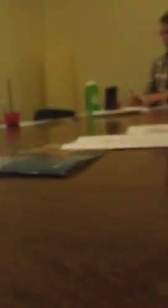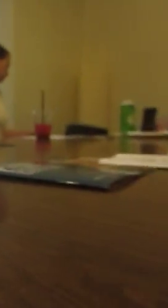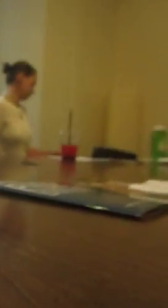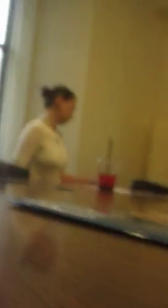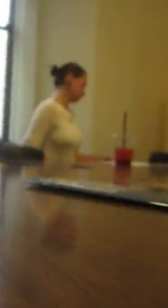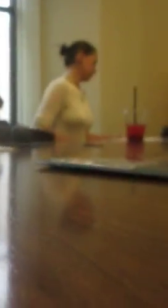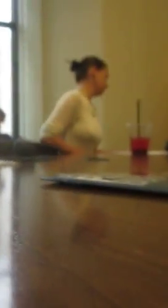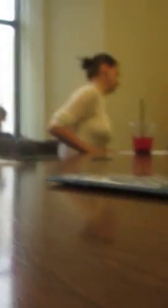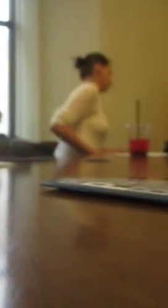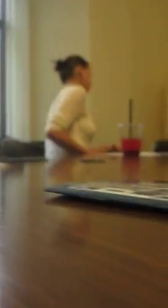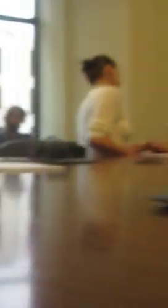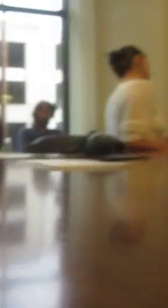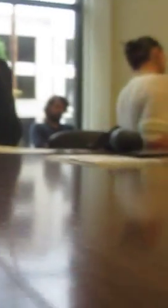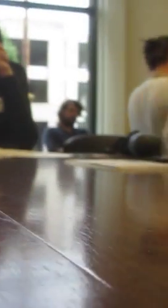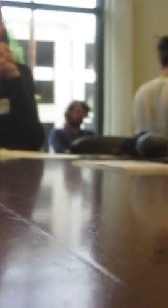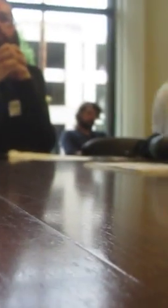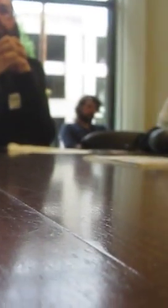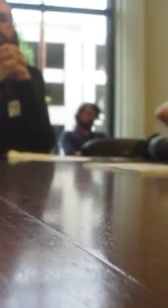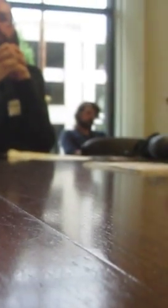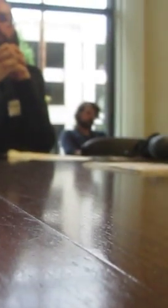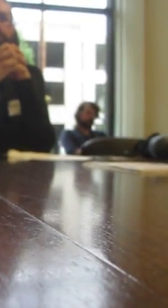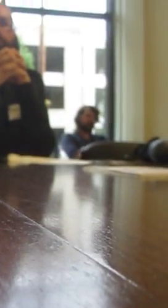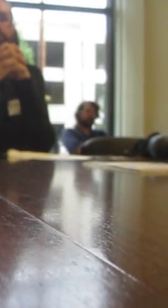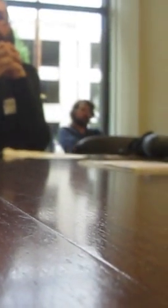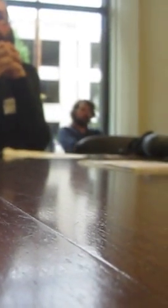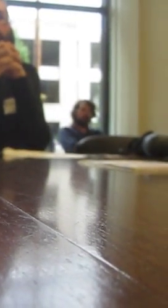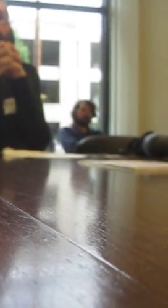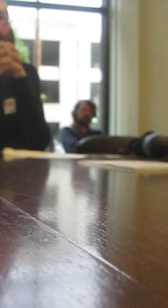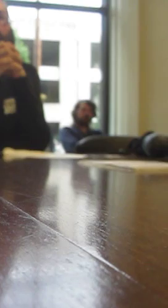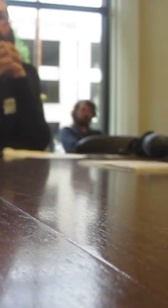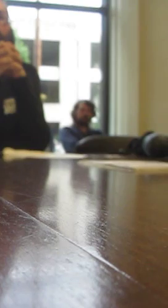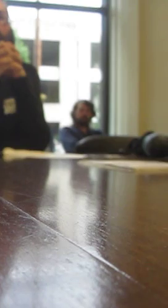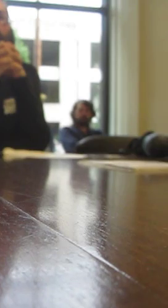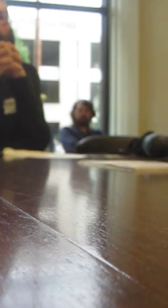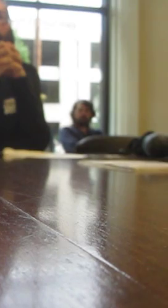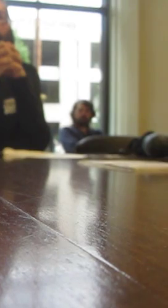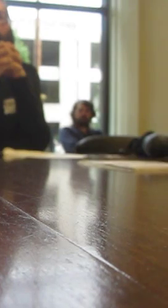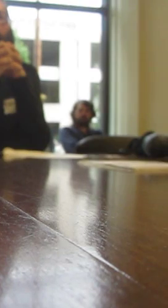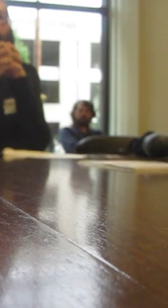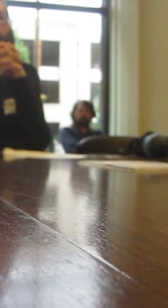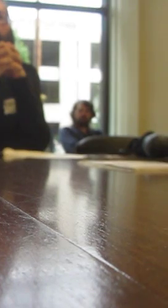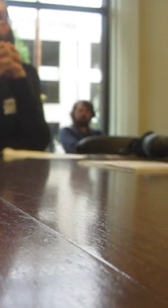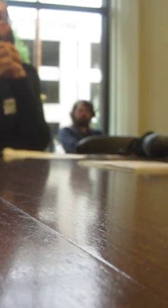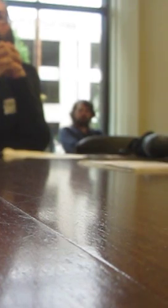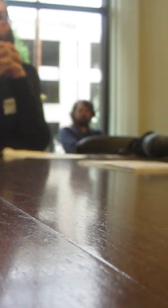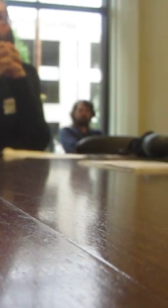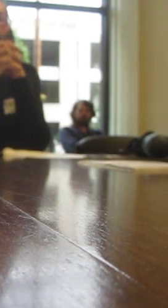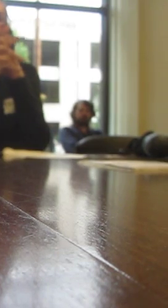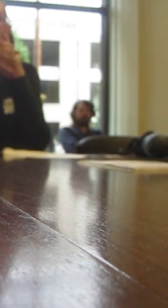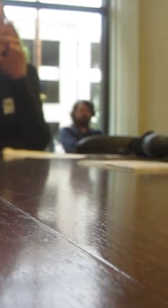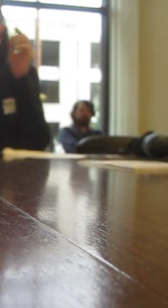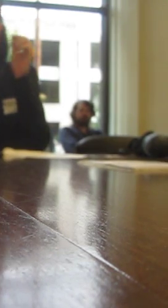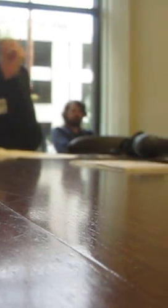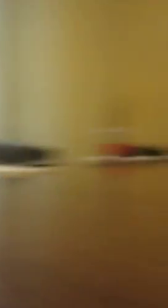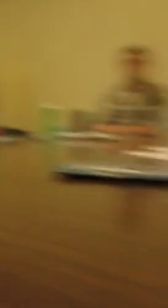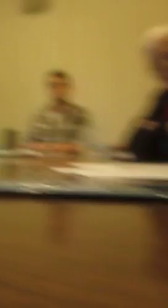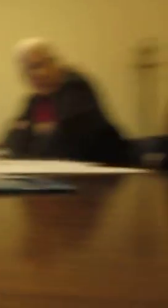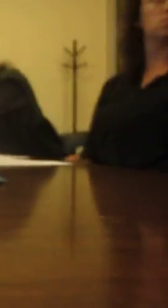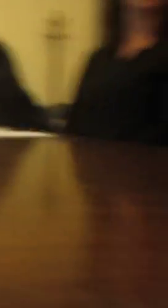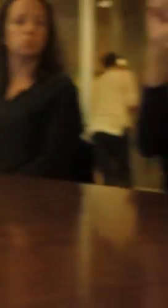community work for the city. Well, the Alberta Ministerial Alliance, they consistently are in many